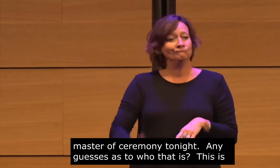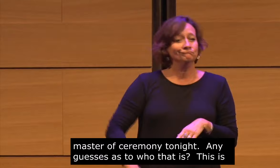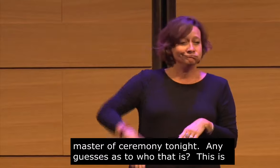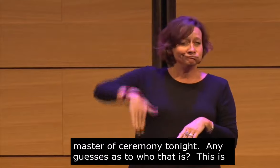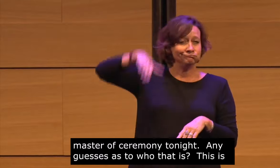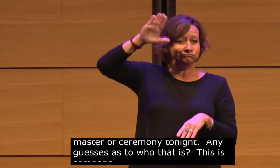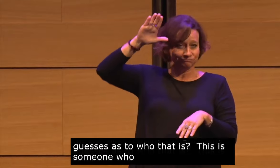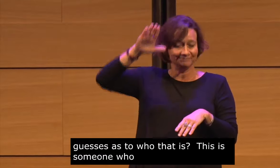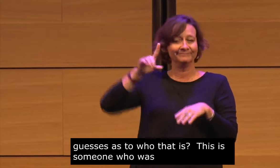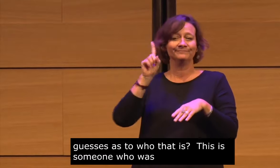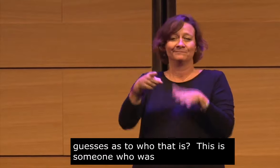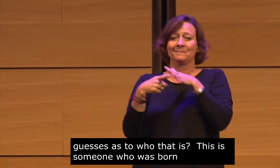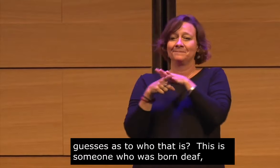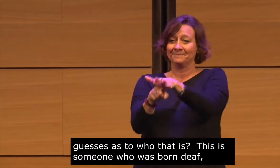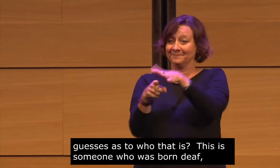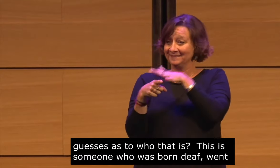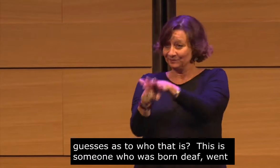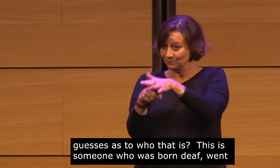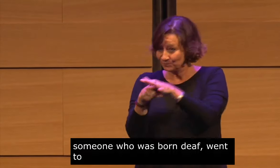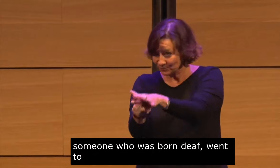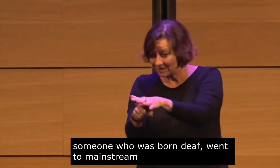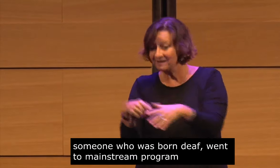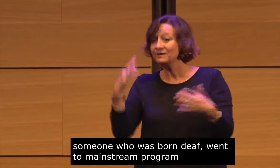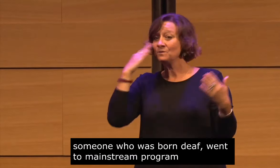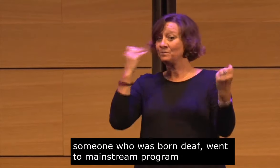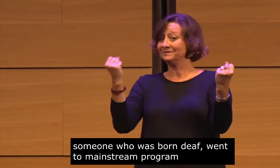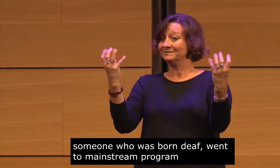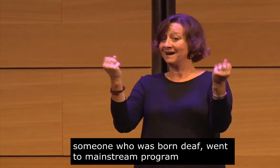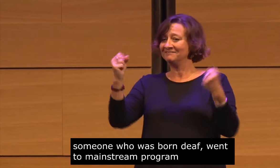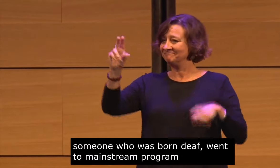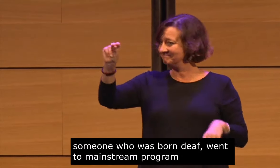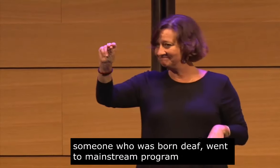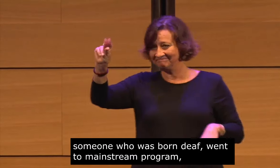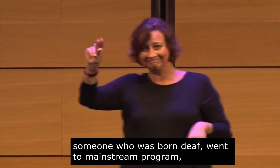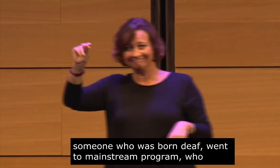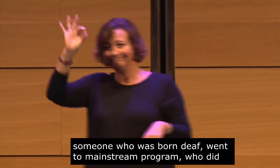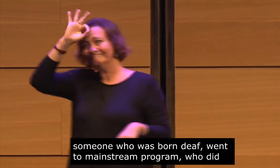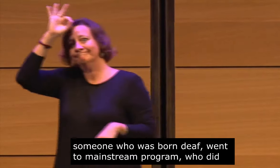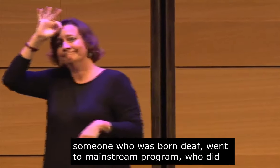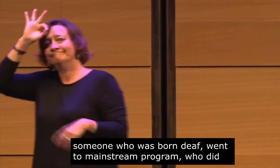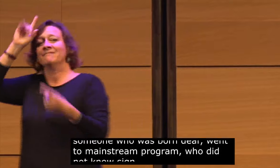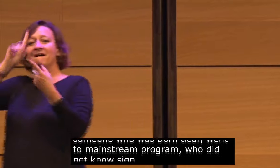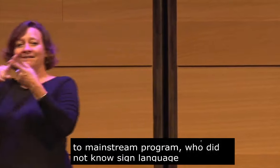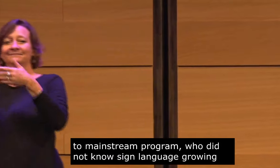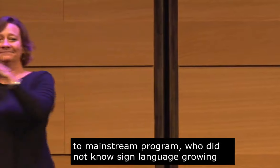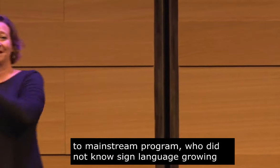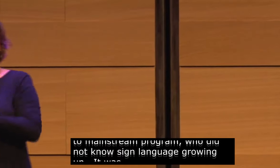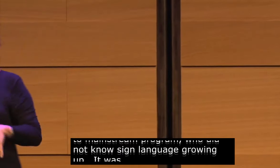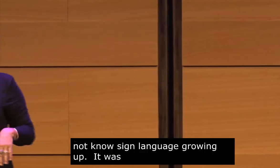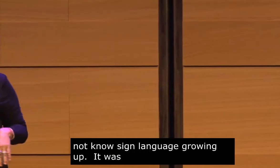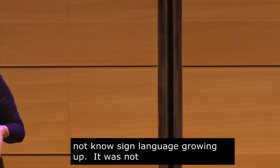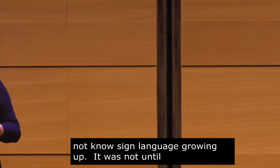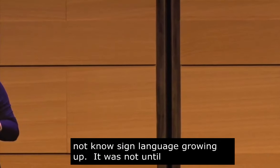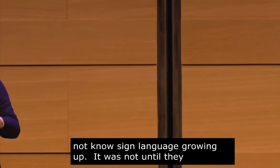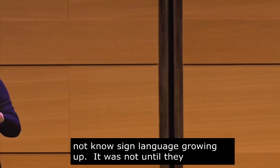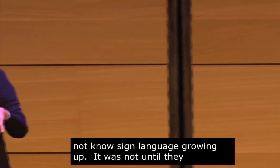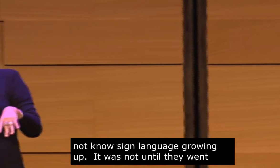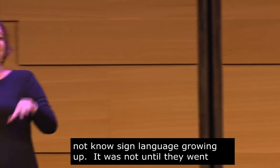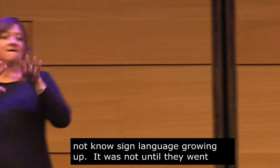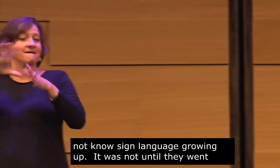is someone who is born deaf, went to a mainstream program, who did not know sign language growing up. It was not until they went